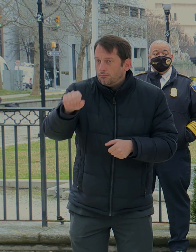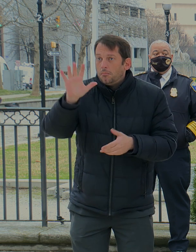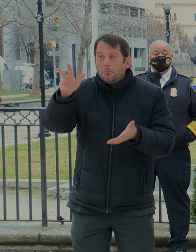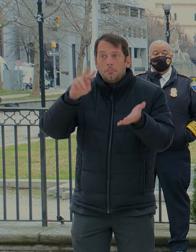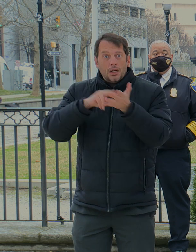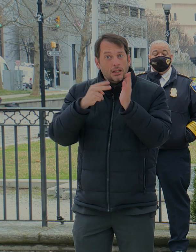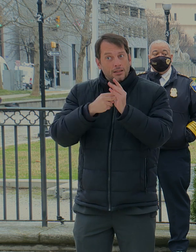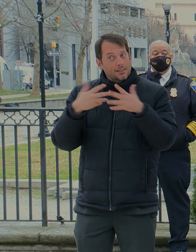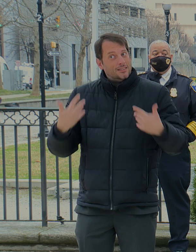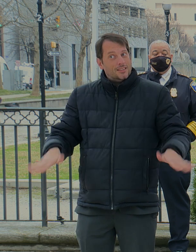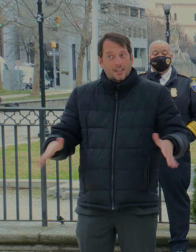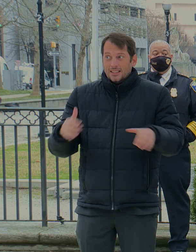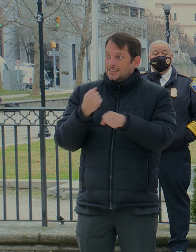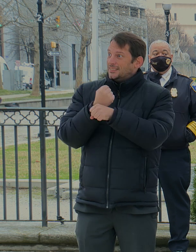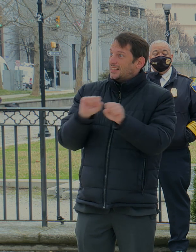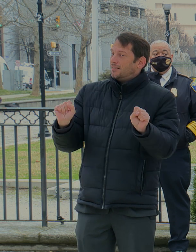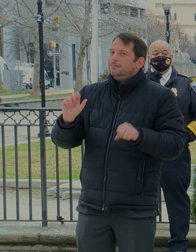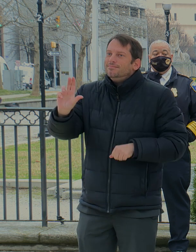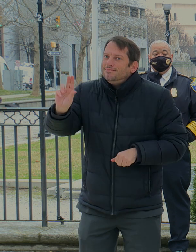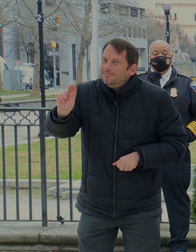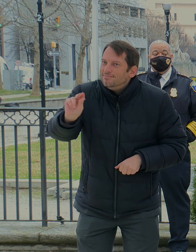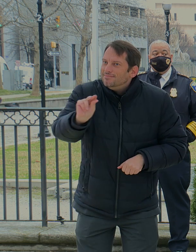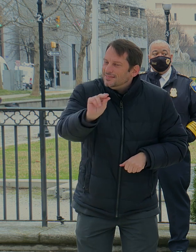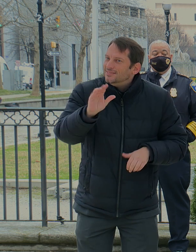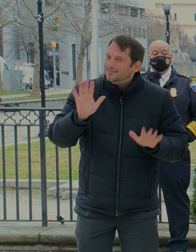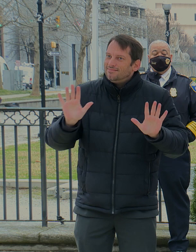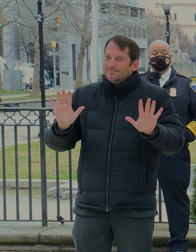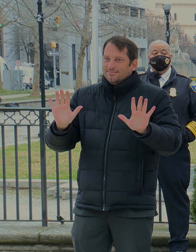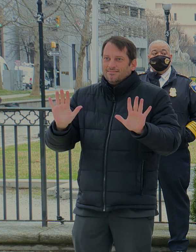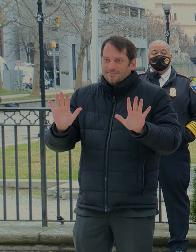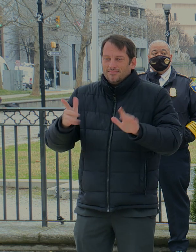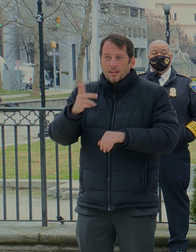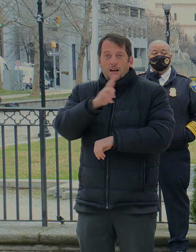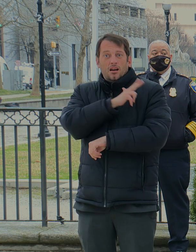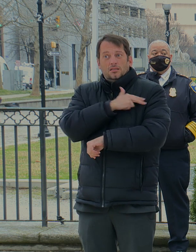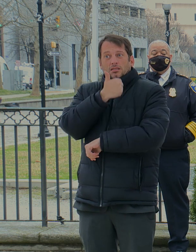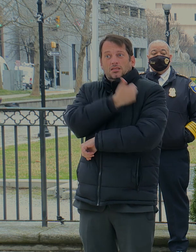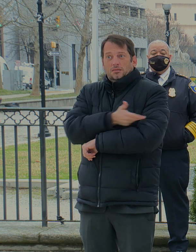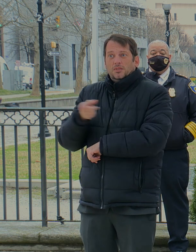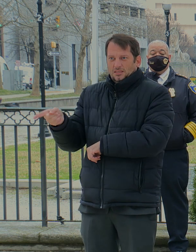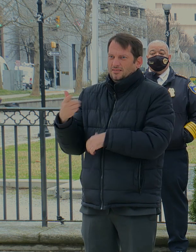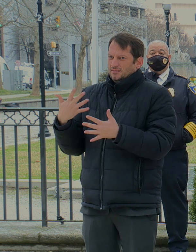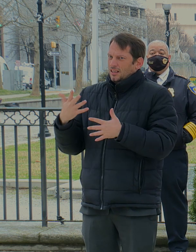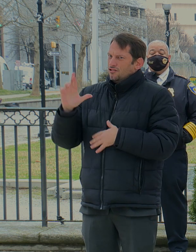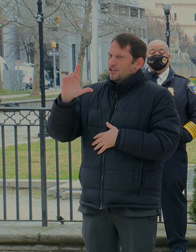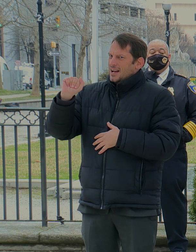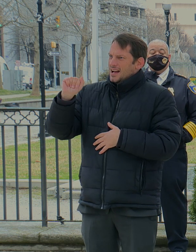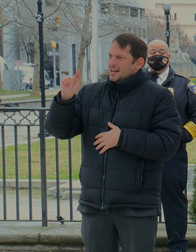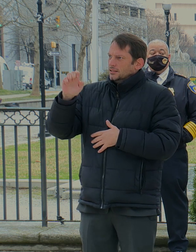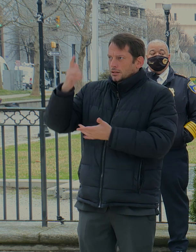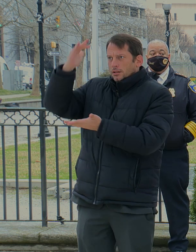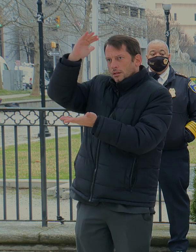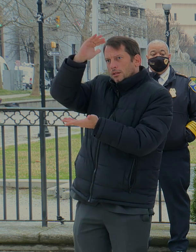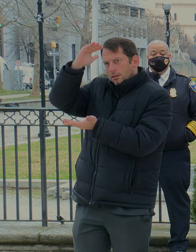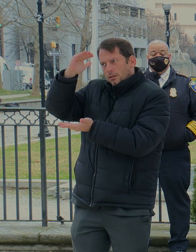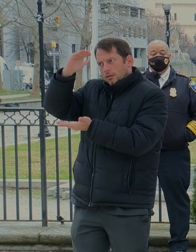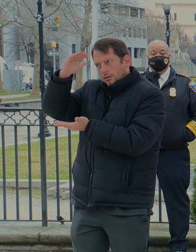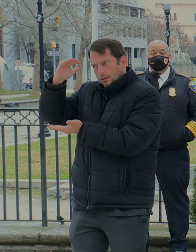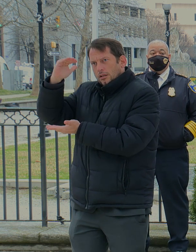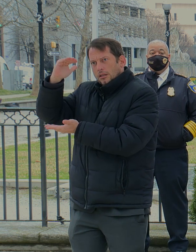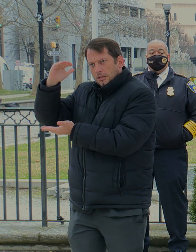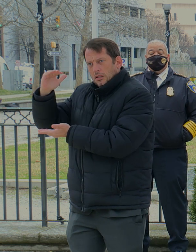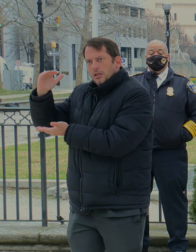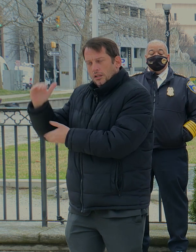gatherings. Our hospital utilization rates are trending in the right direction but remain high, with ICU at